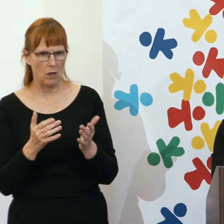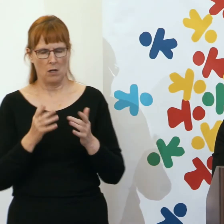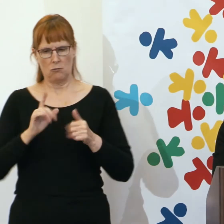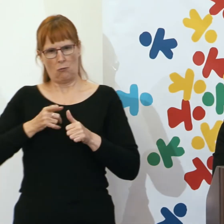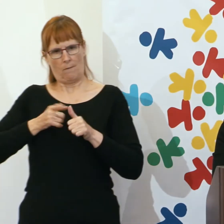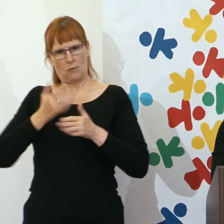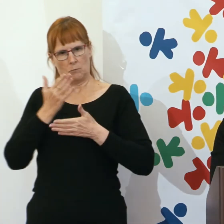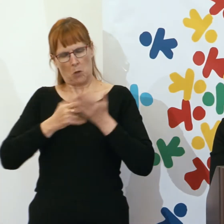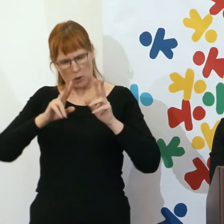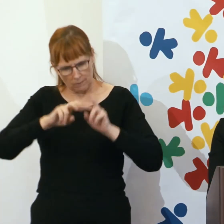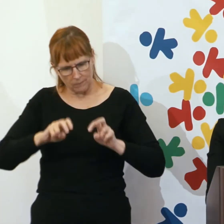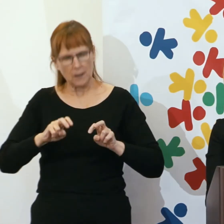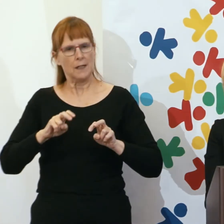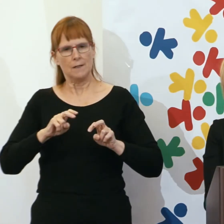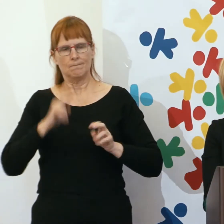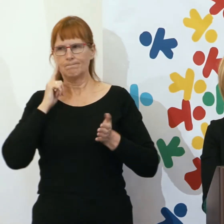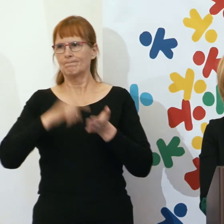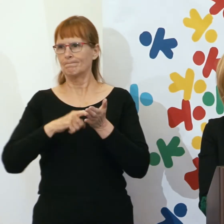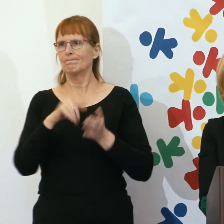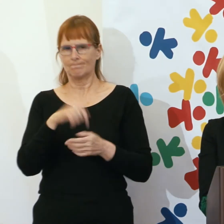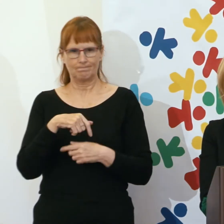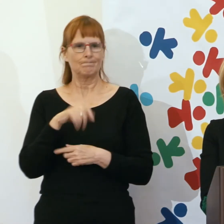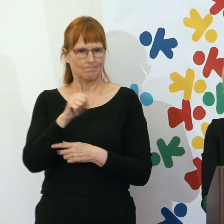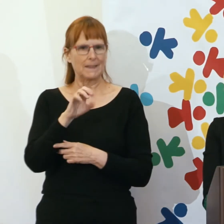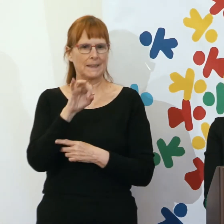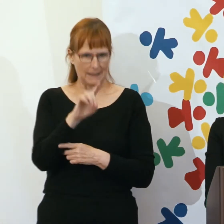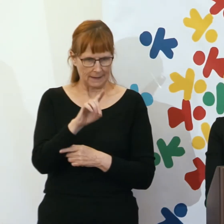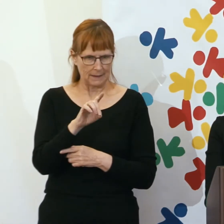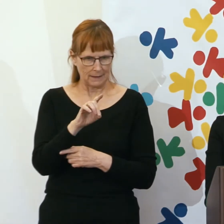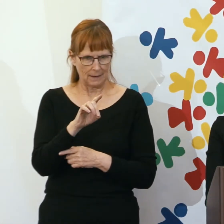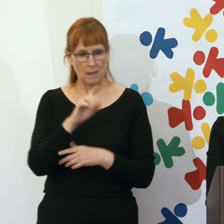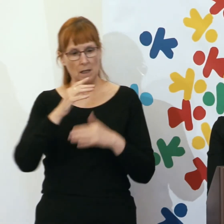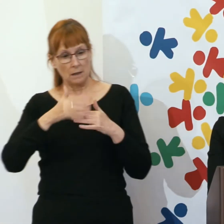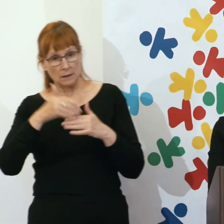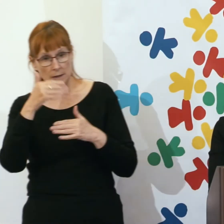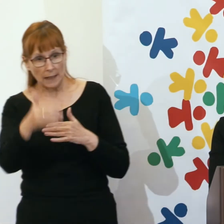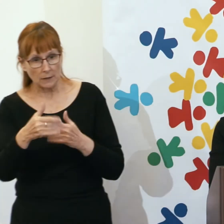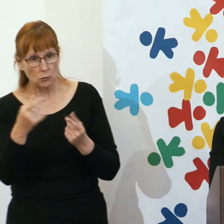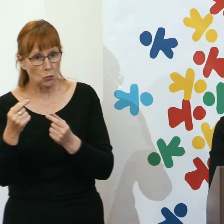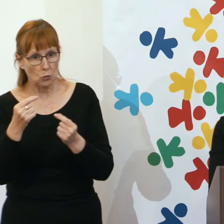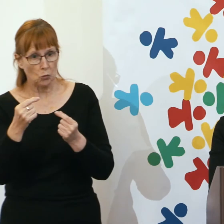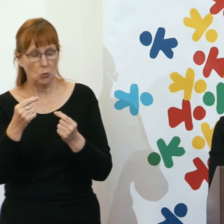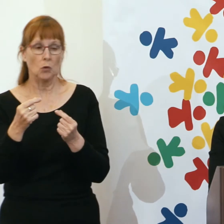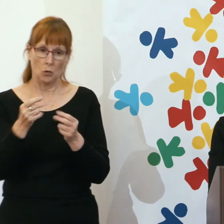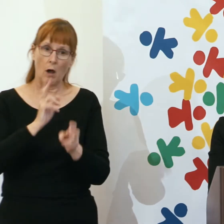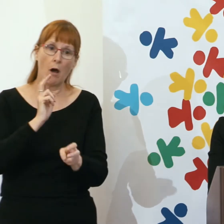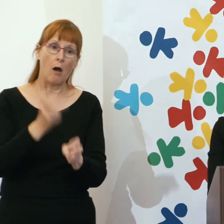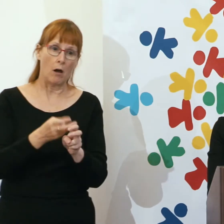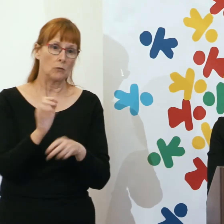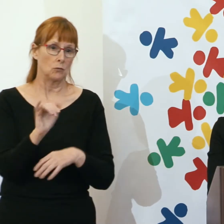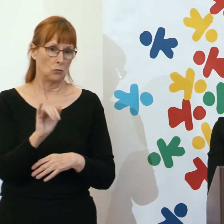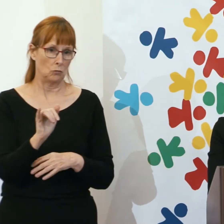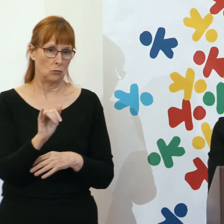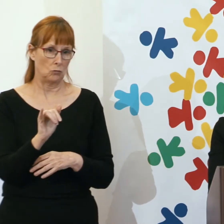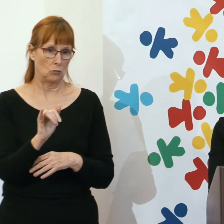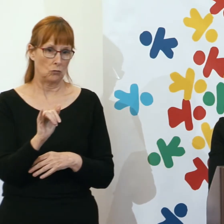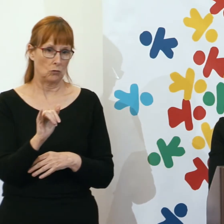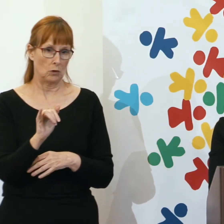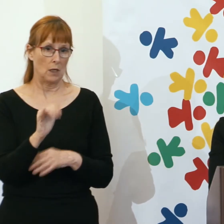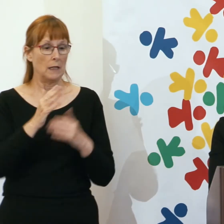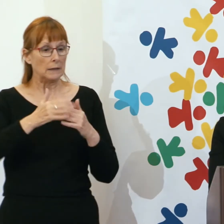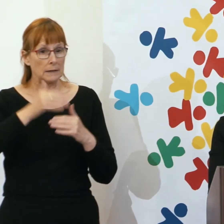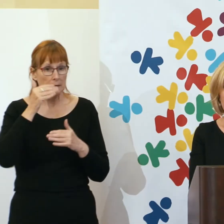more difficult. At its heart, reconciliation must be about forming